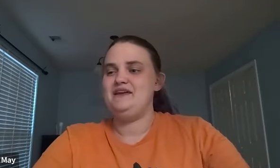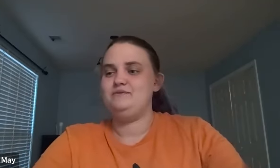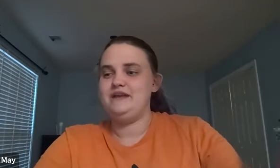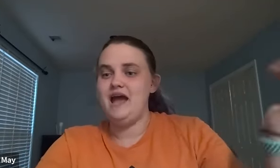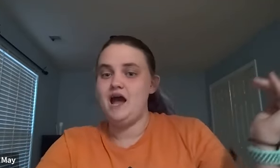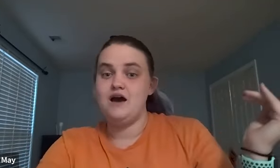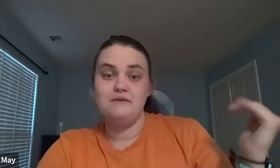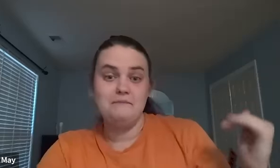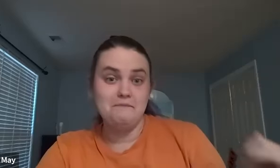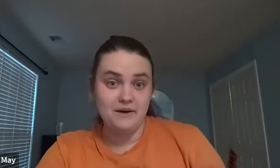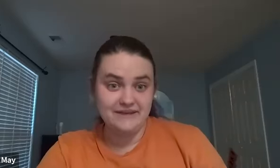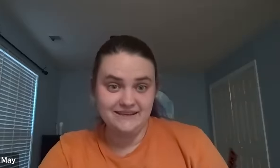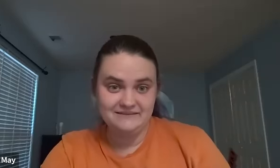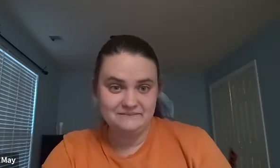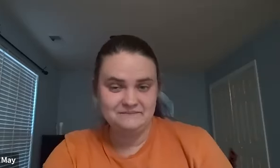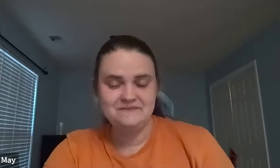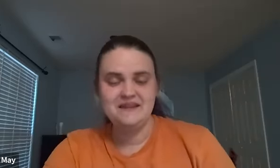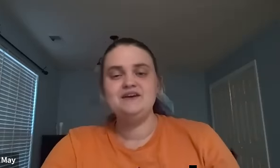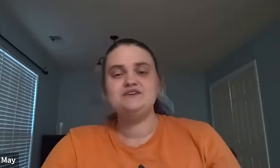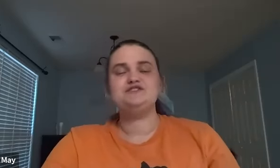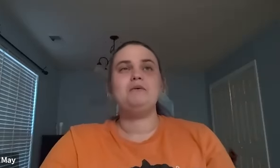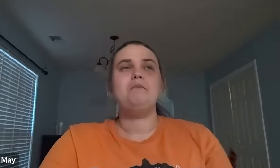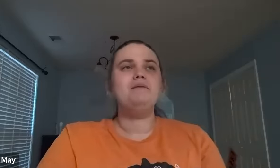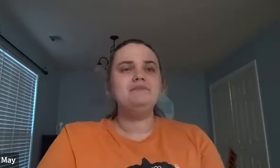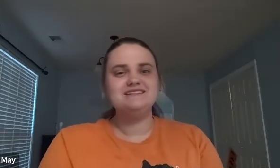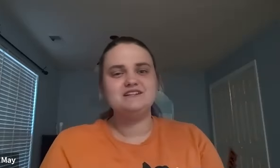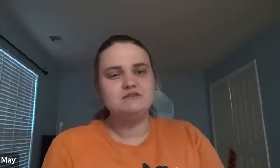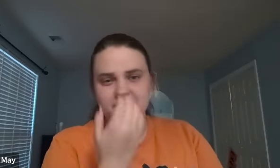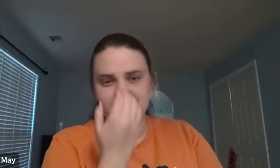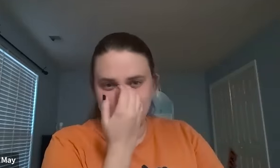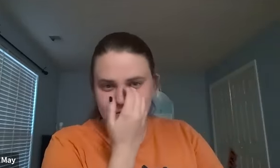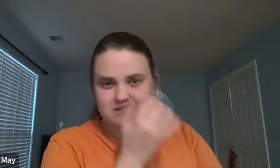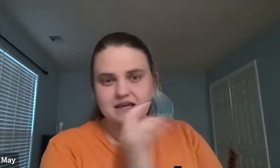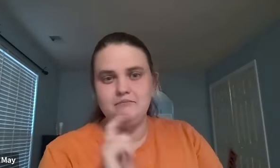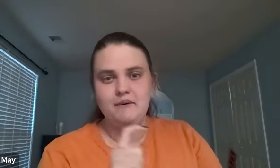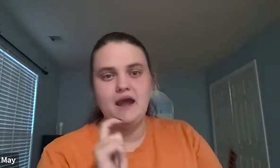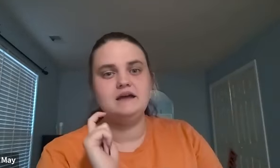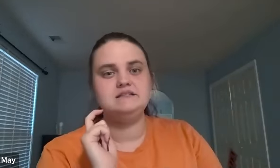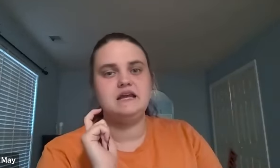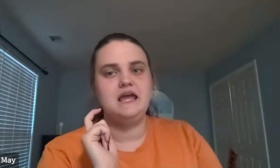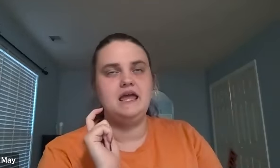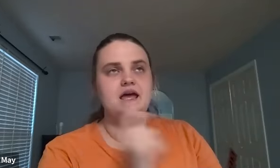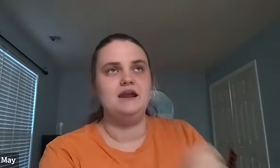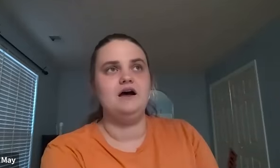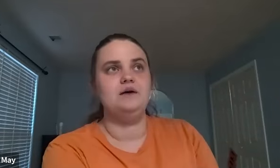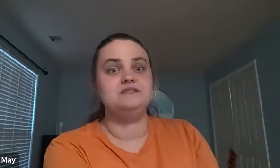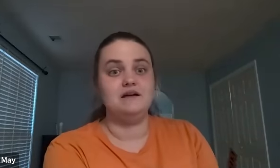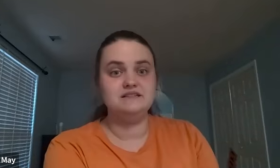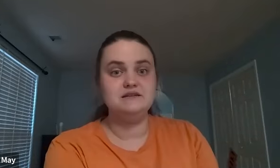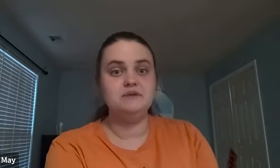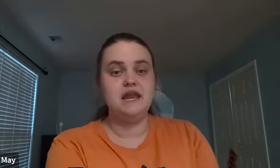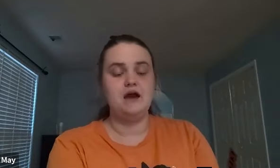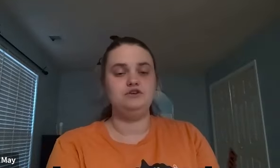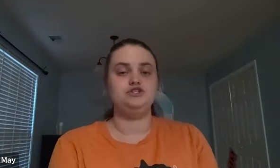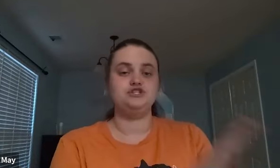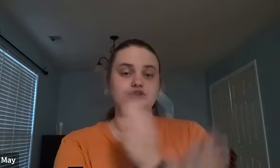Then we have mummy. So mummy is going to be very much like bat and skeleton, but now you just do your